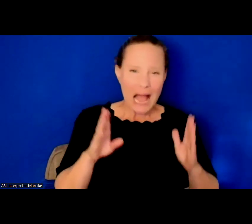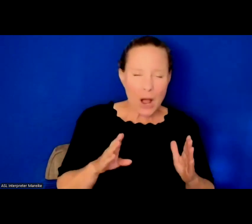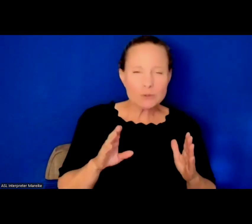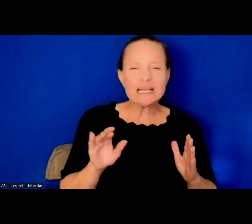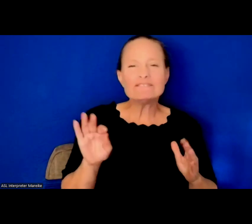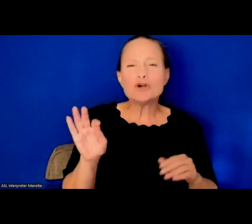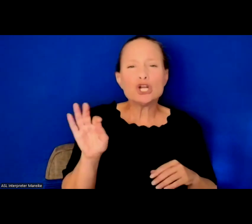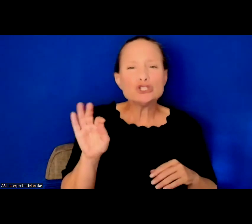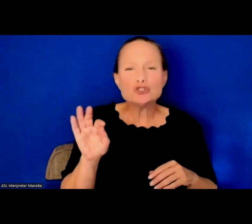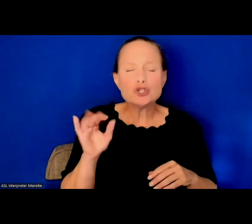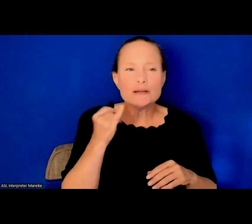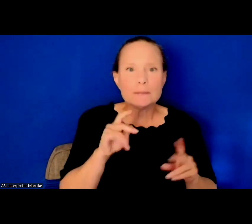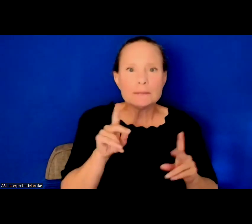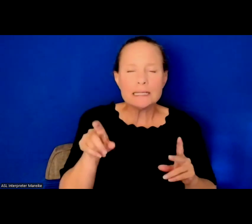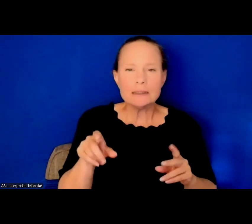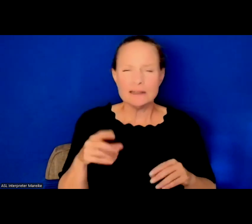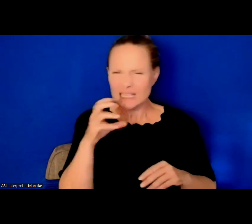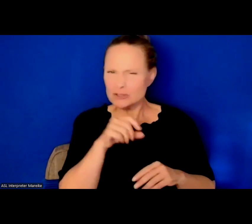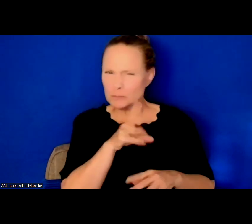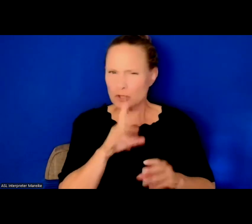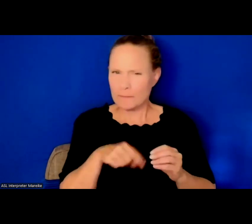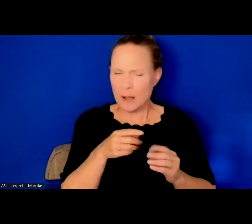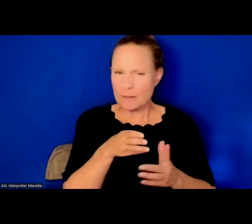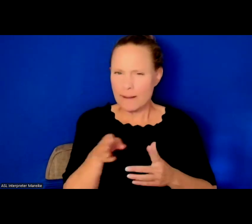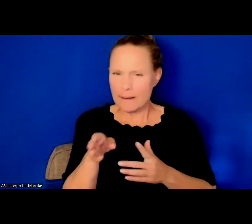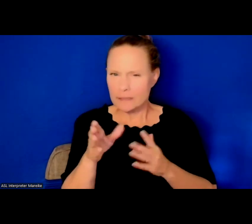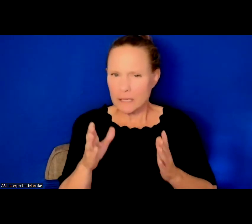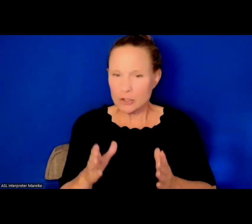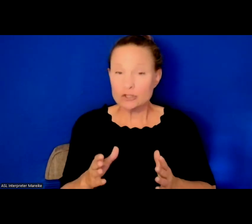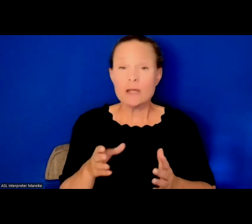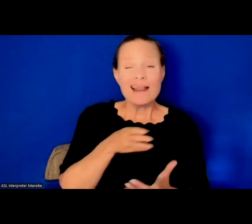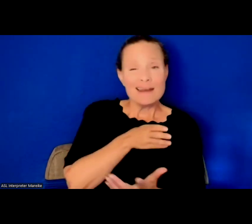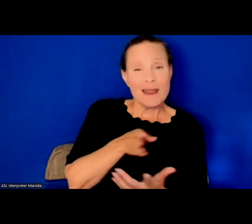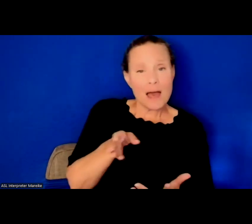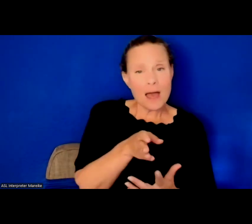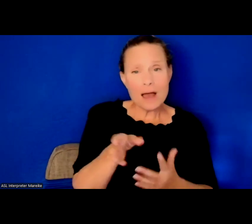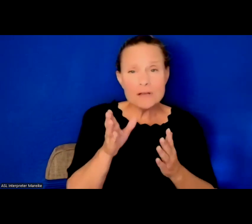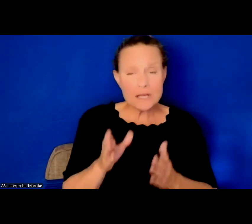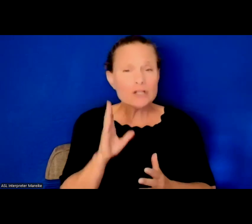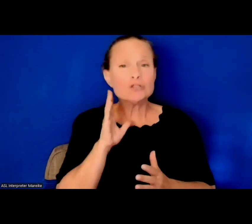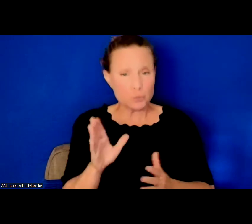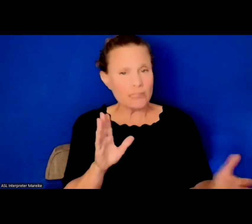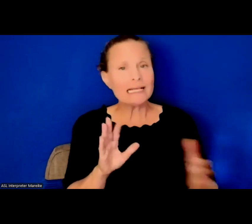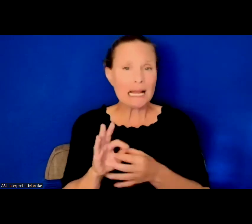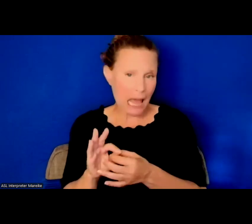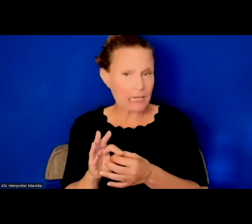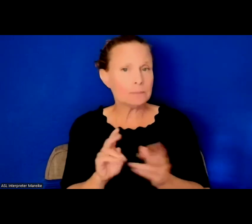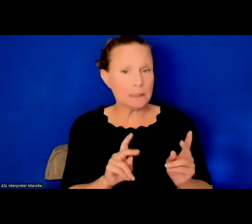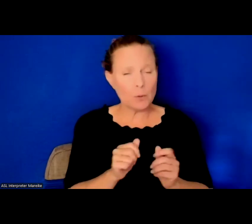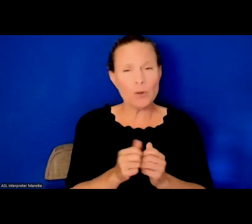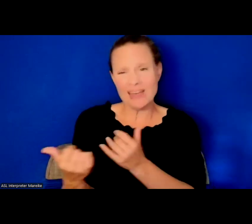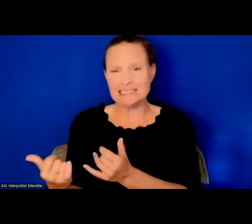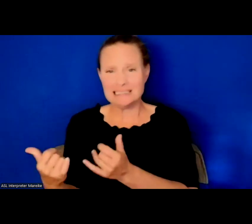if someone needs it? I assume they're talking about the navigators. Yeah, navigators will connect to existing resources